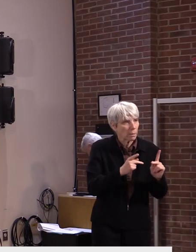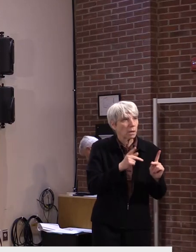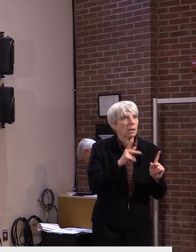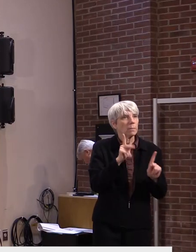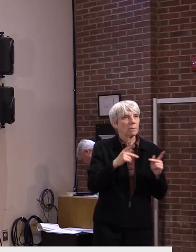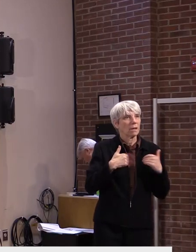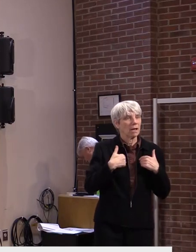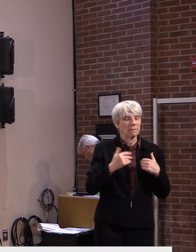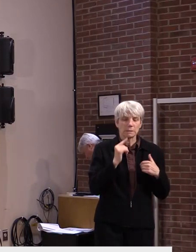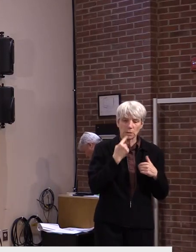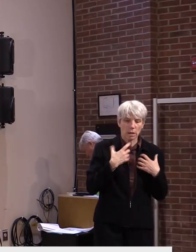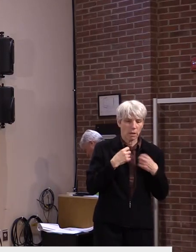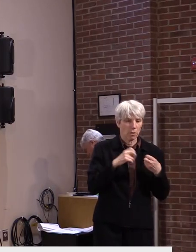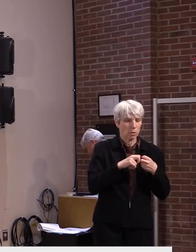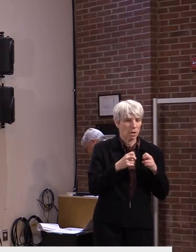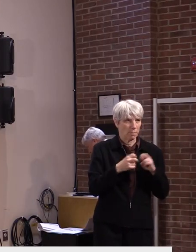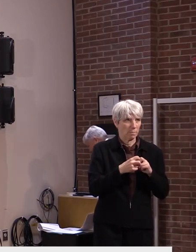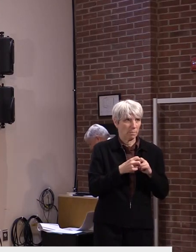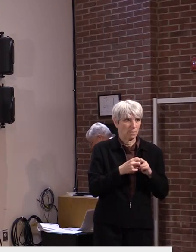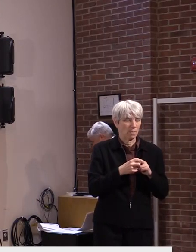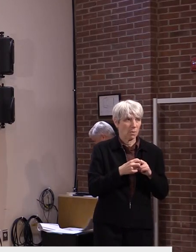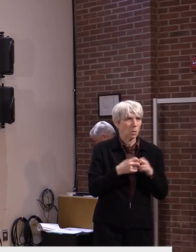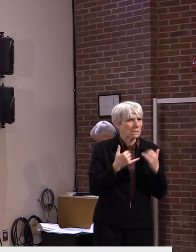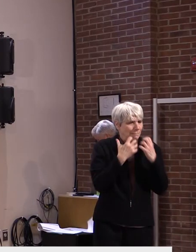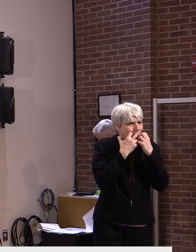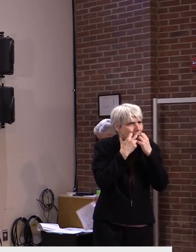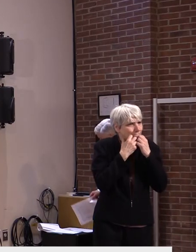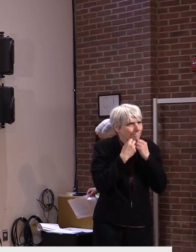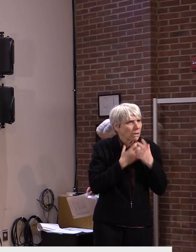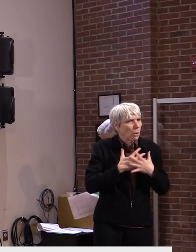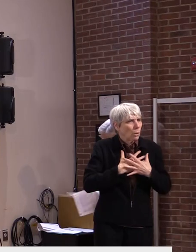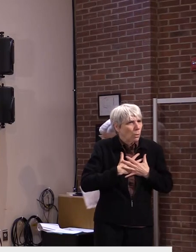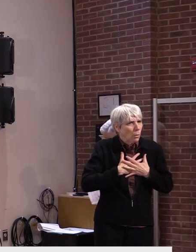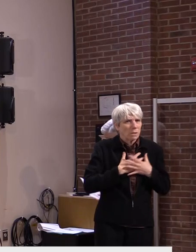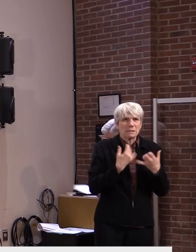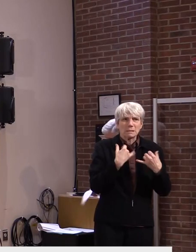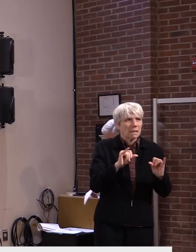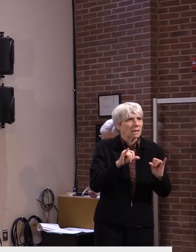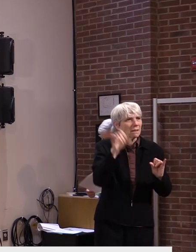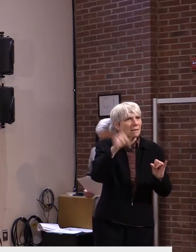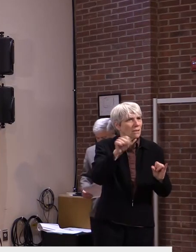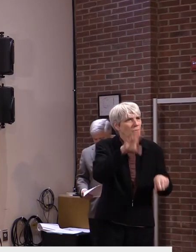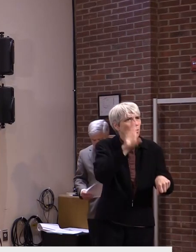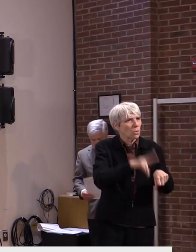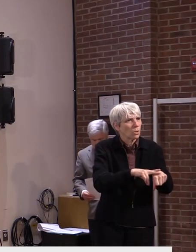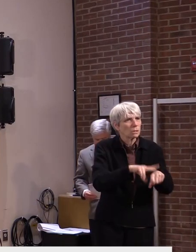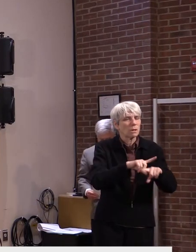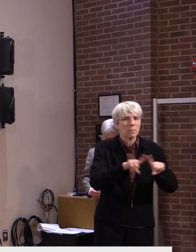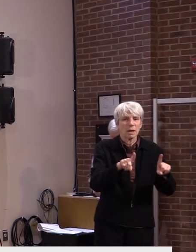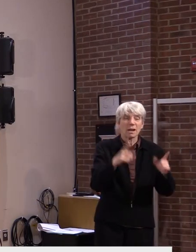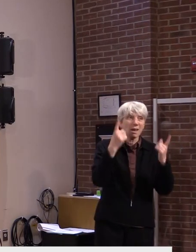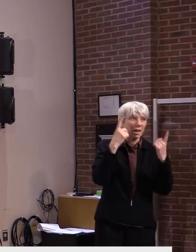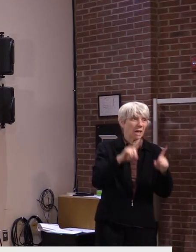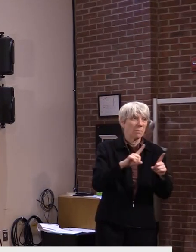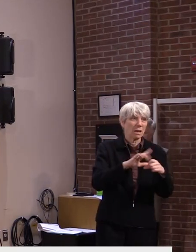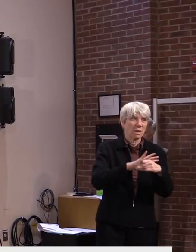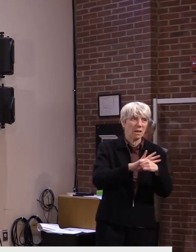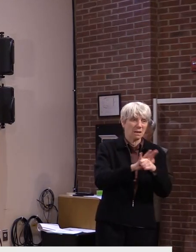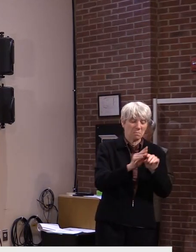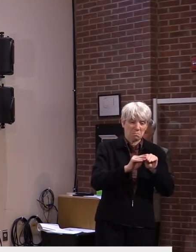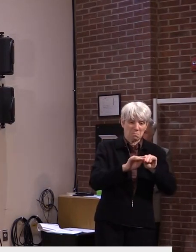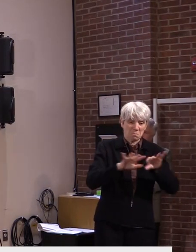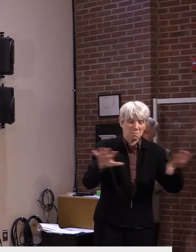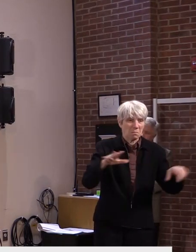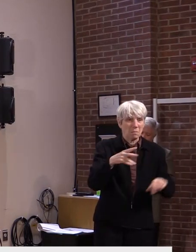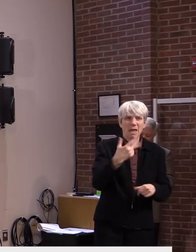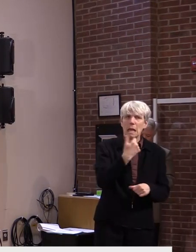that's tragic, but unfortunately, when you're in a pandemic of this intensity, it's real. The